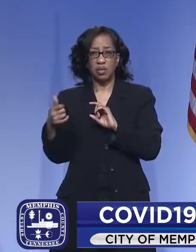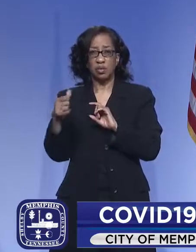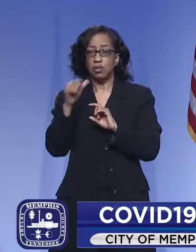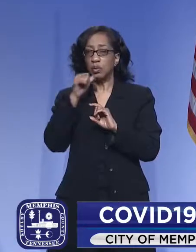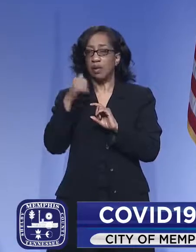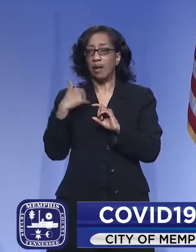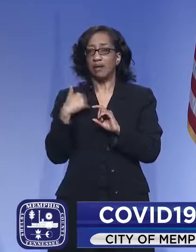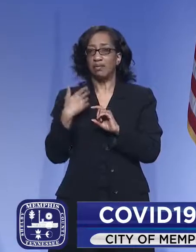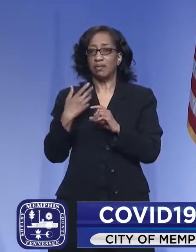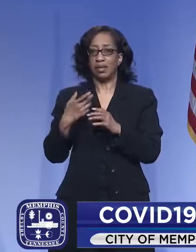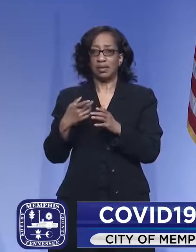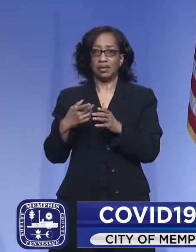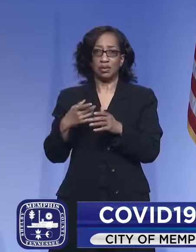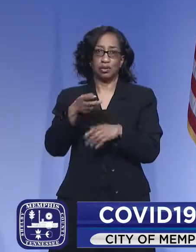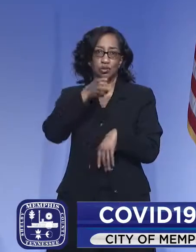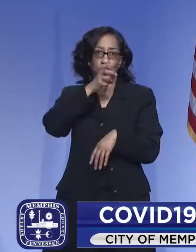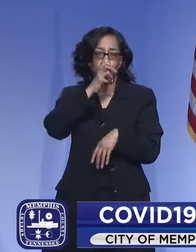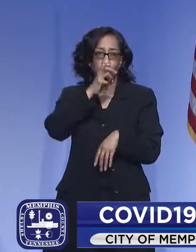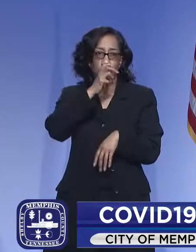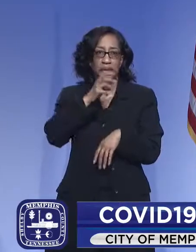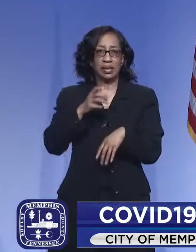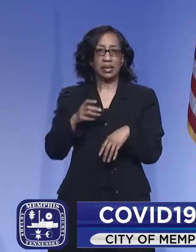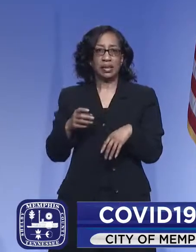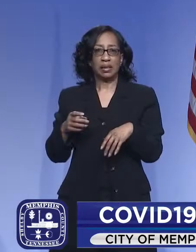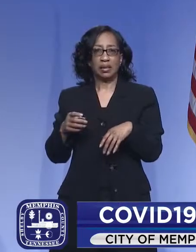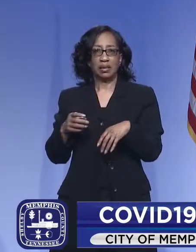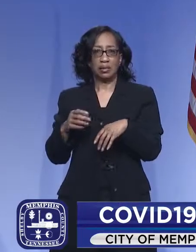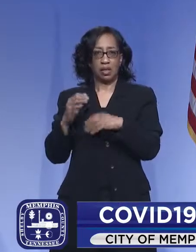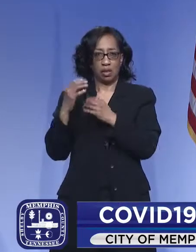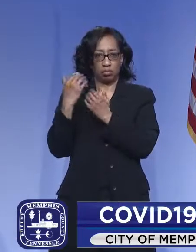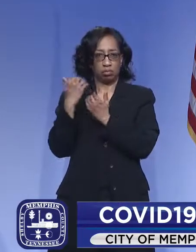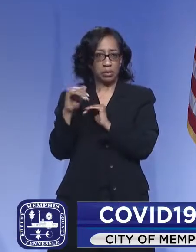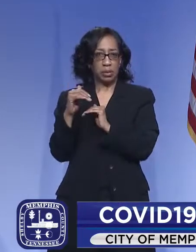have been weighted to the community clinics.